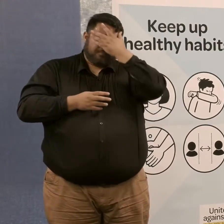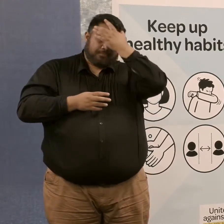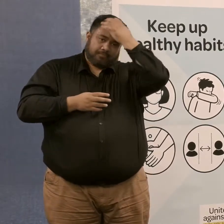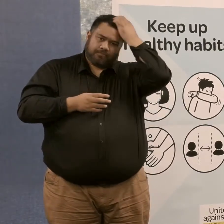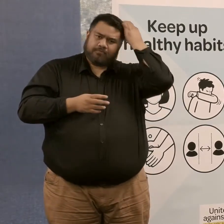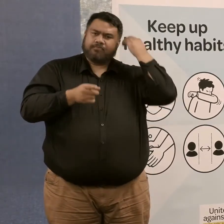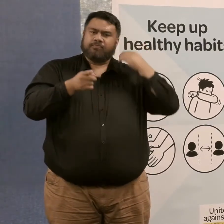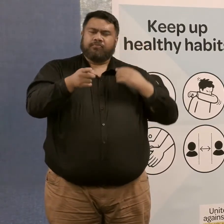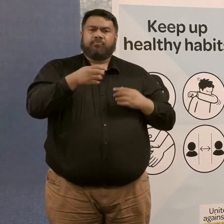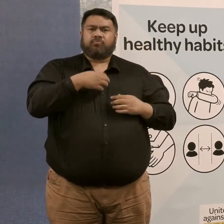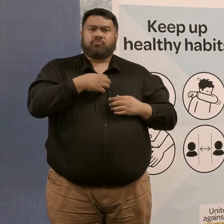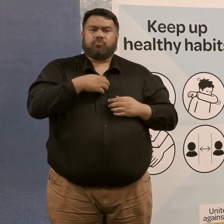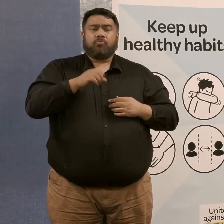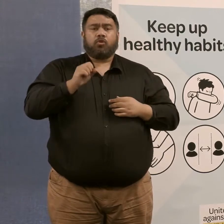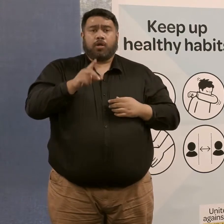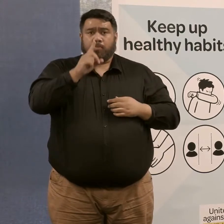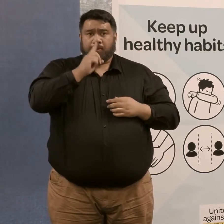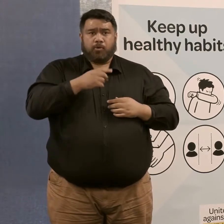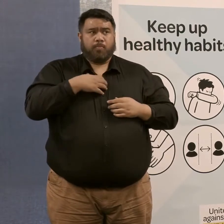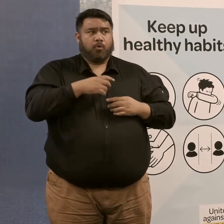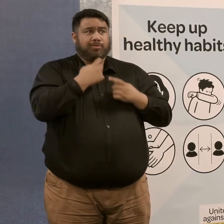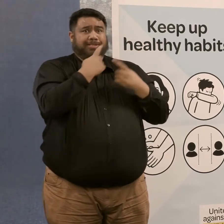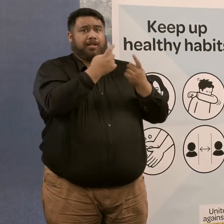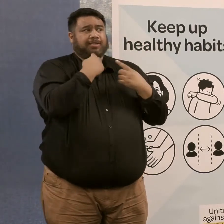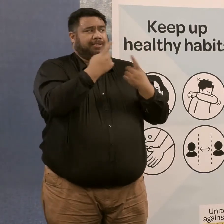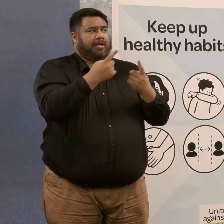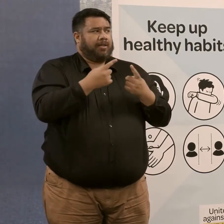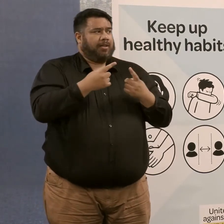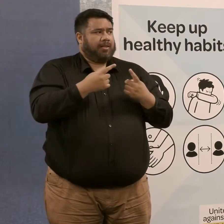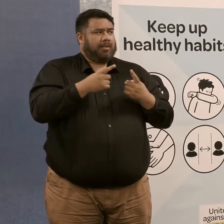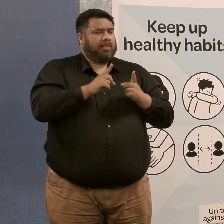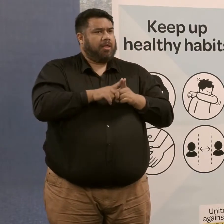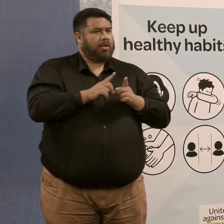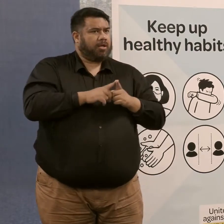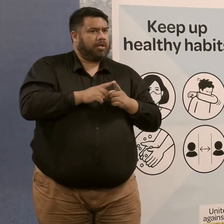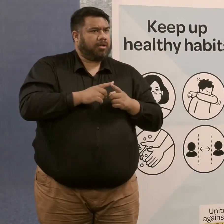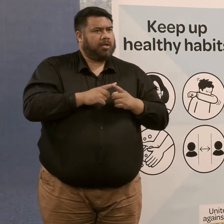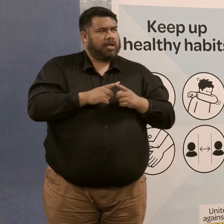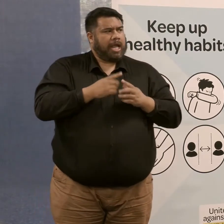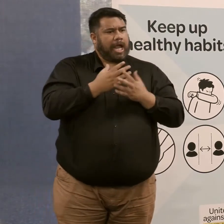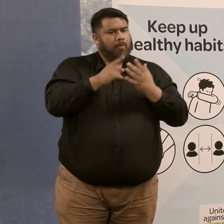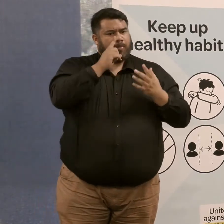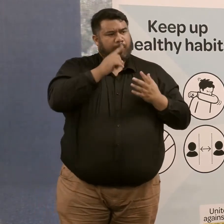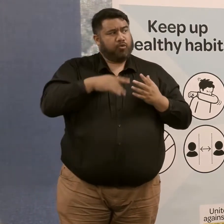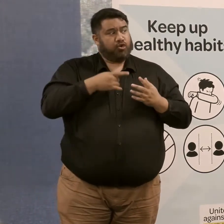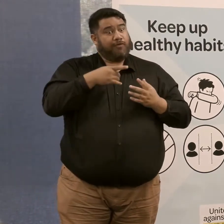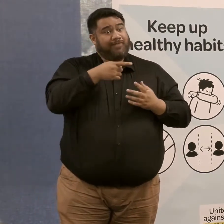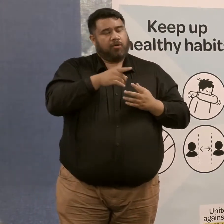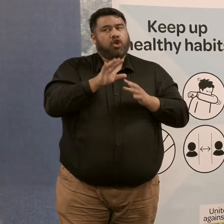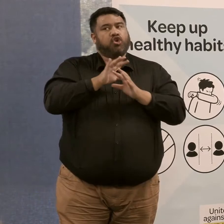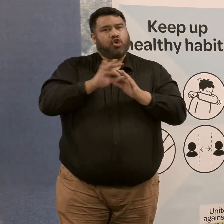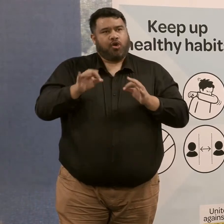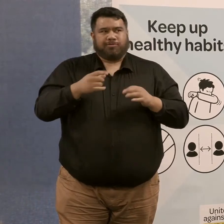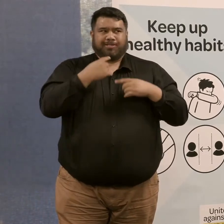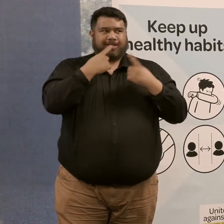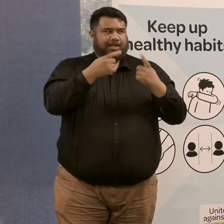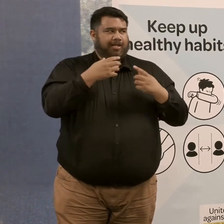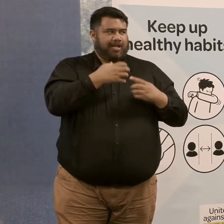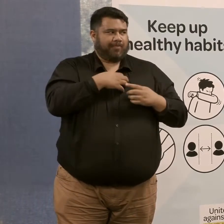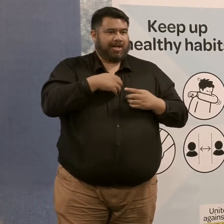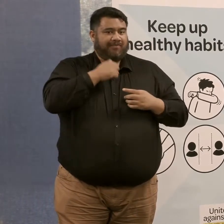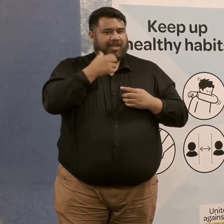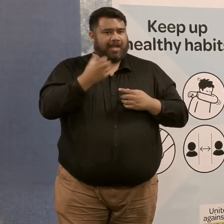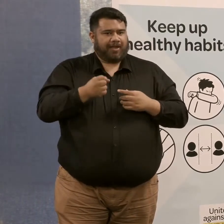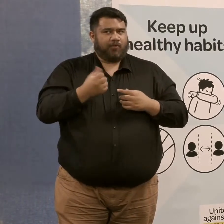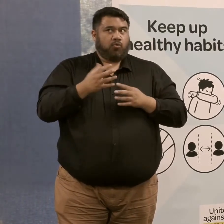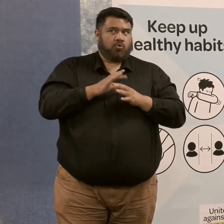the recording of their results, are people reporting them? I mean, how great is the under-reporting? Yeah, so the first comment I would